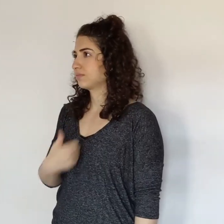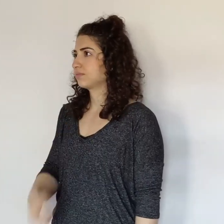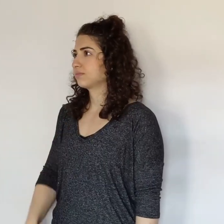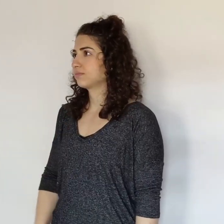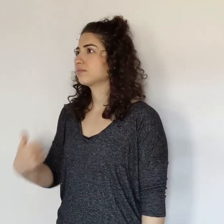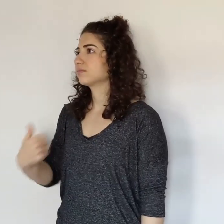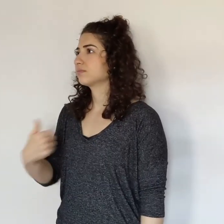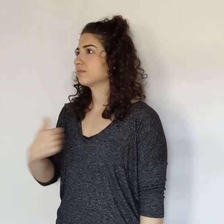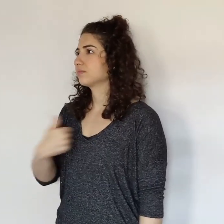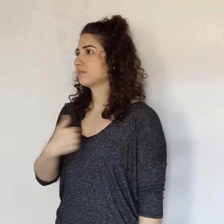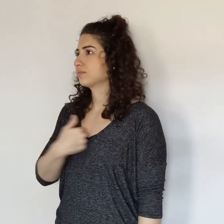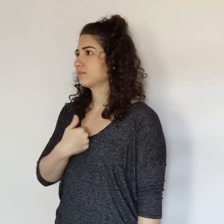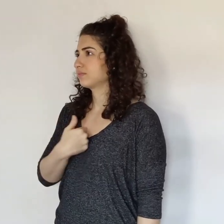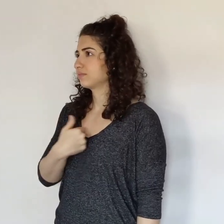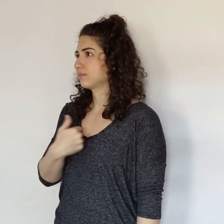myself,